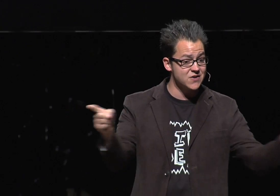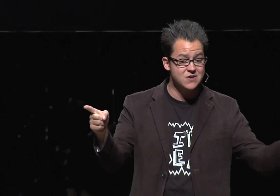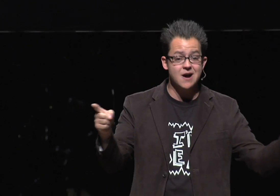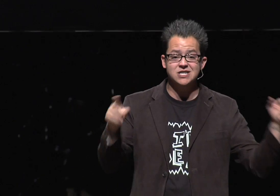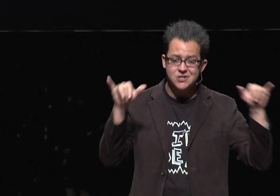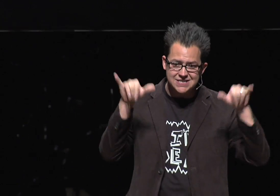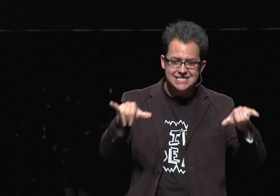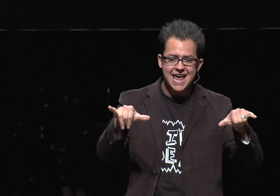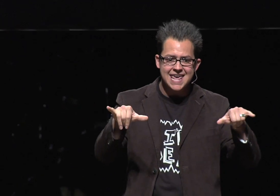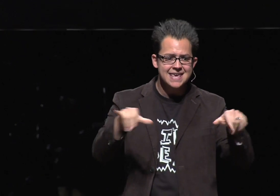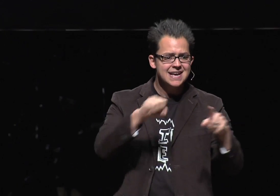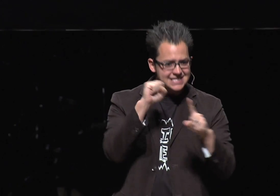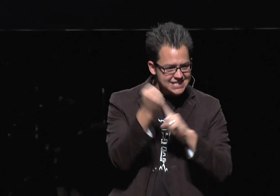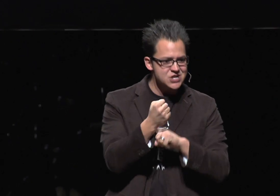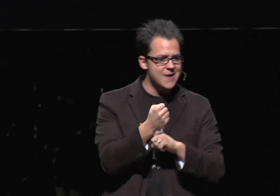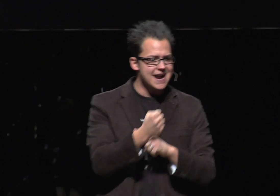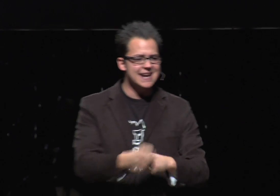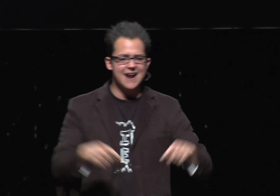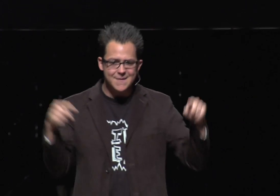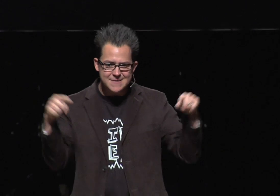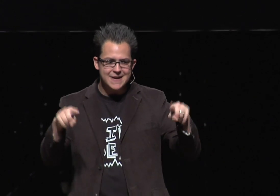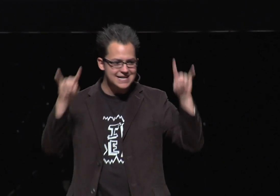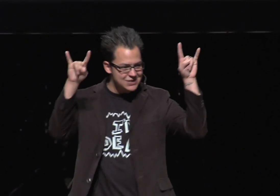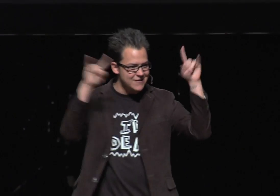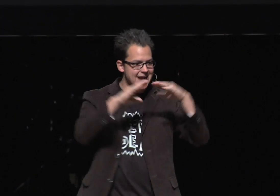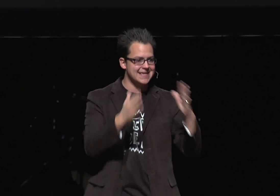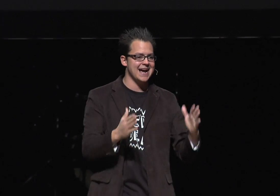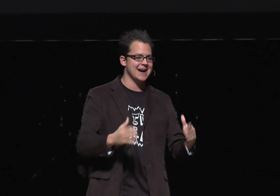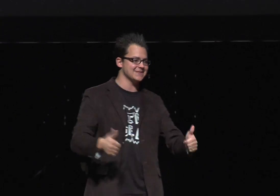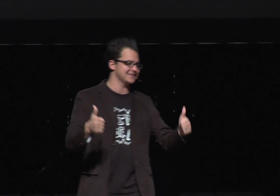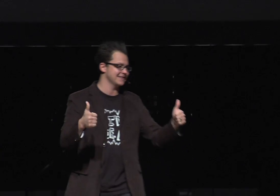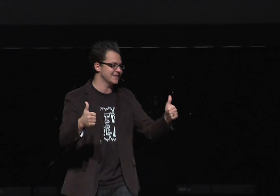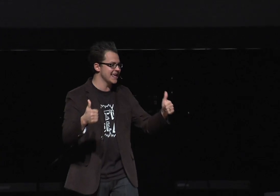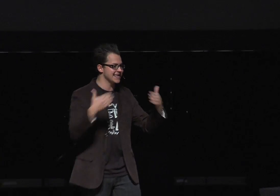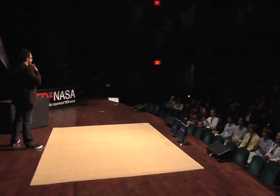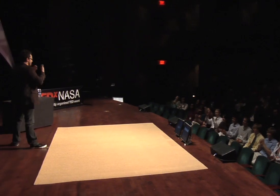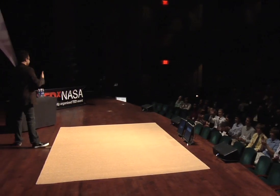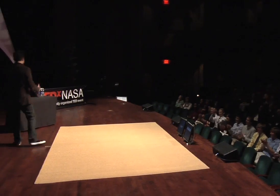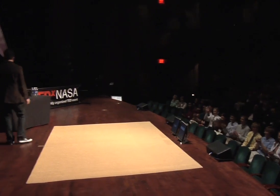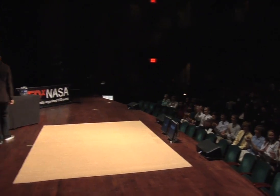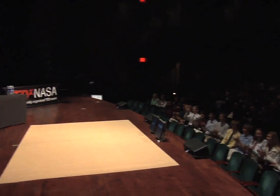you all. So stay situated, and I'll be back to rock the house. Thank you.